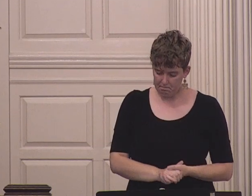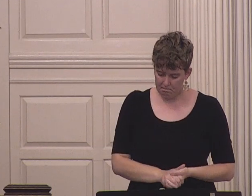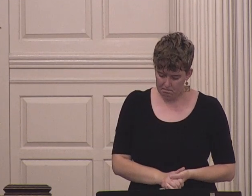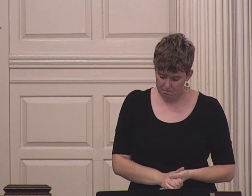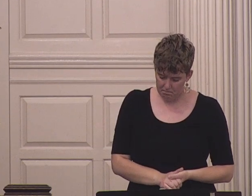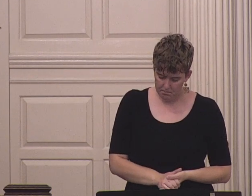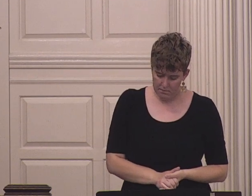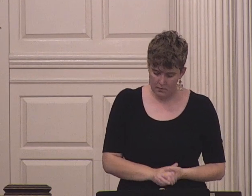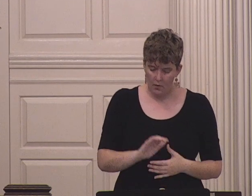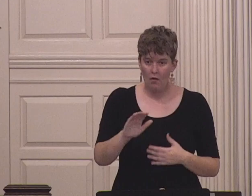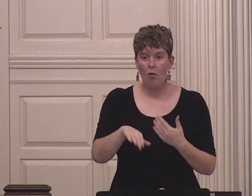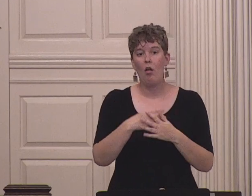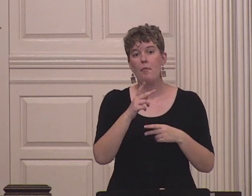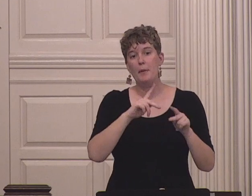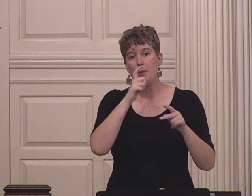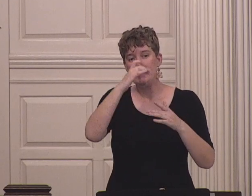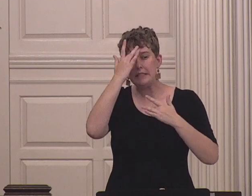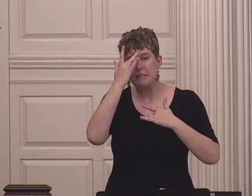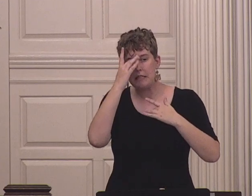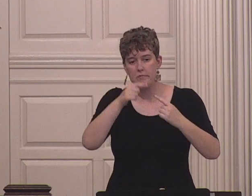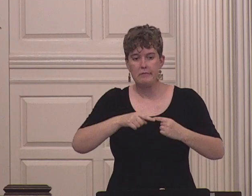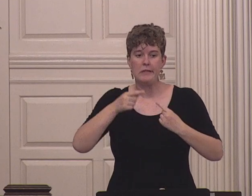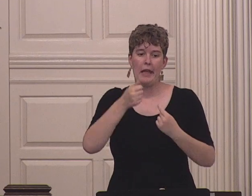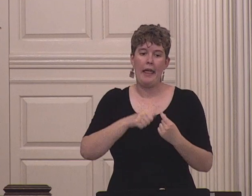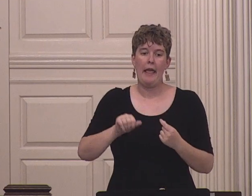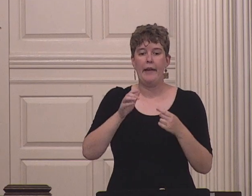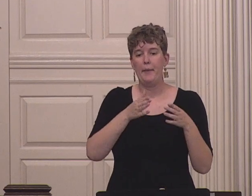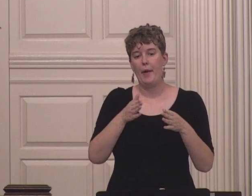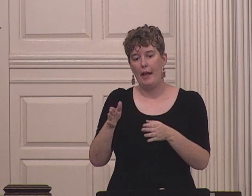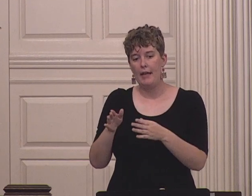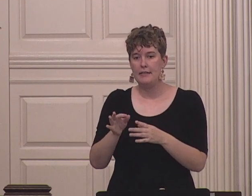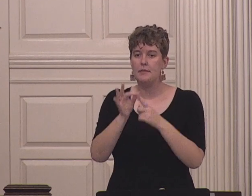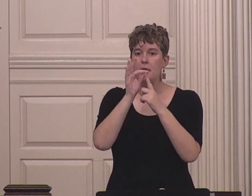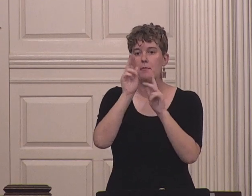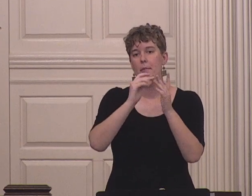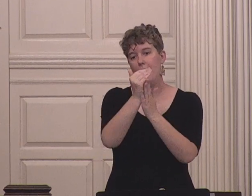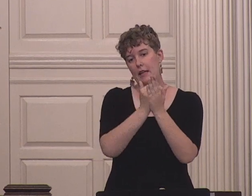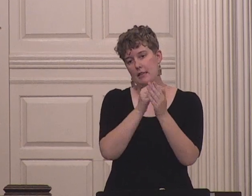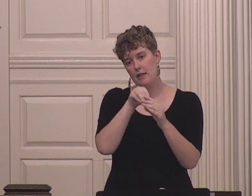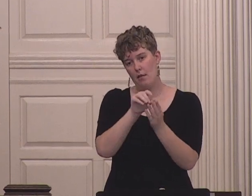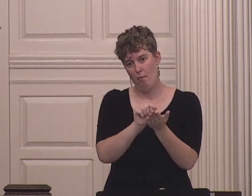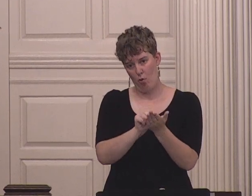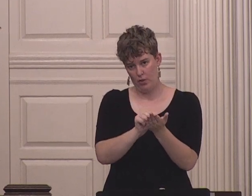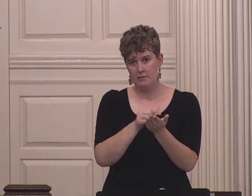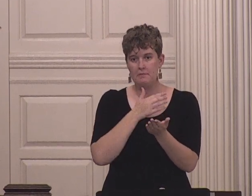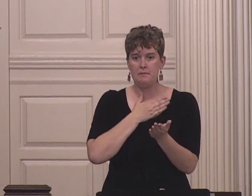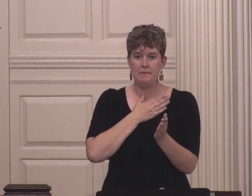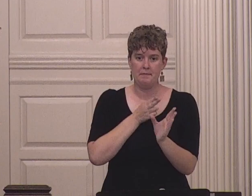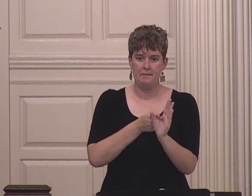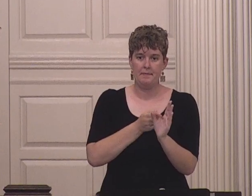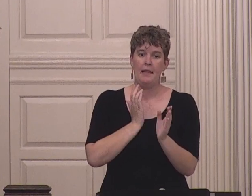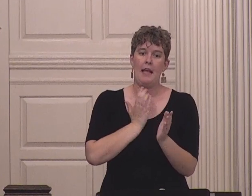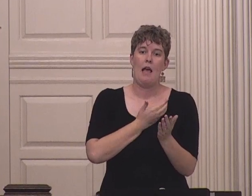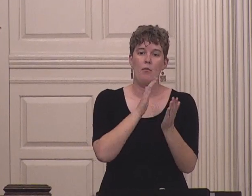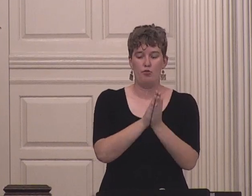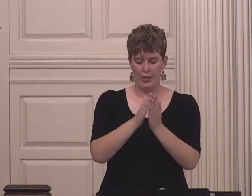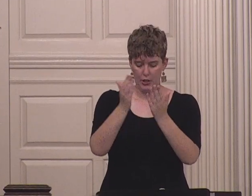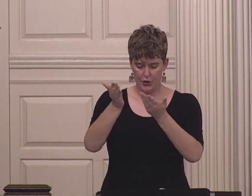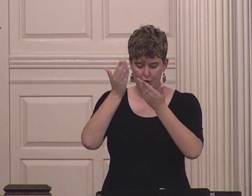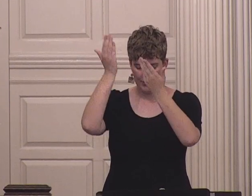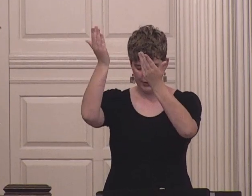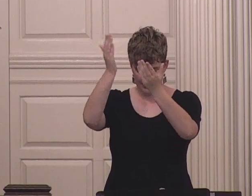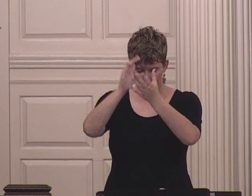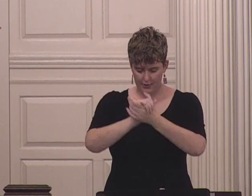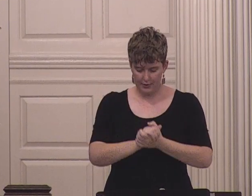For all who are sick and in distress in any way, especially those listed in the bulletin, we pray to the Lord. Lord, hear our